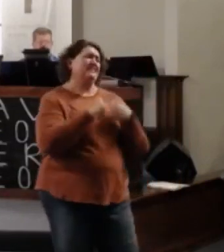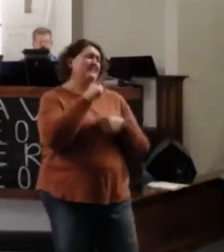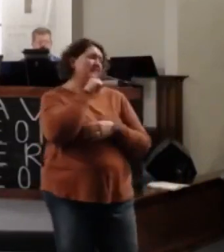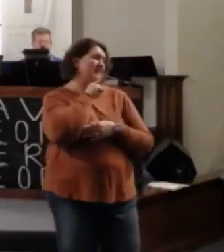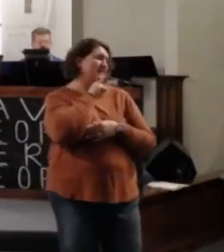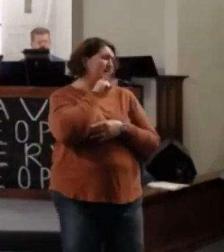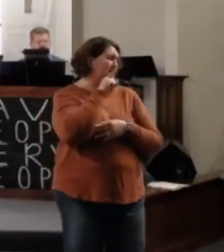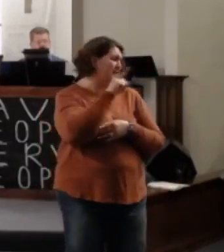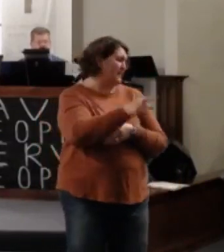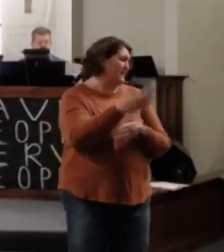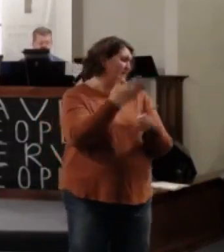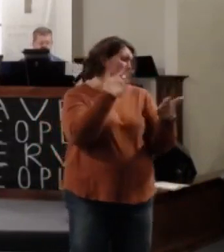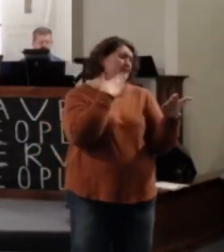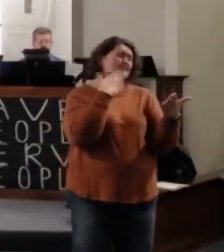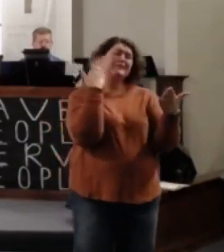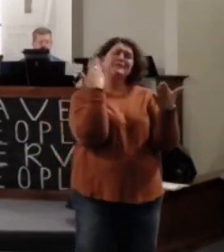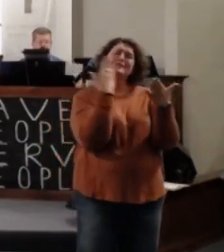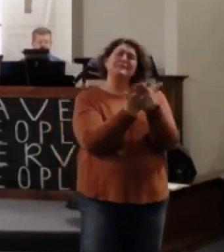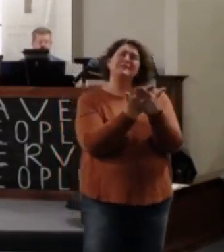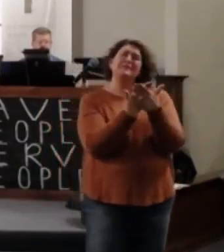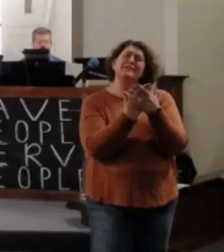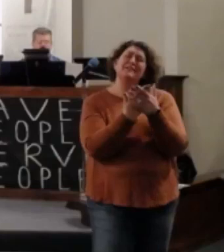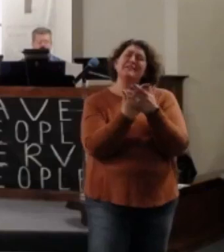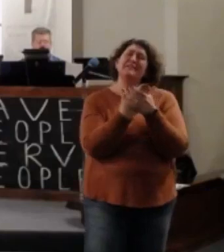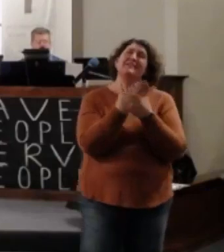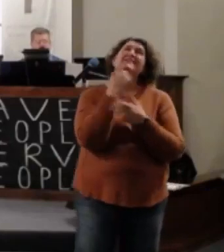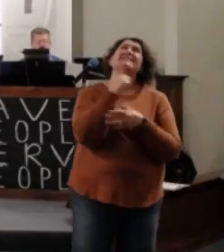good. God is so